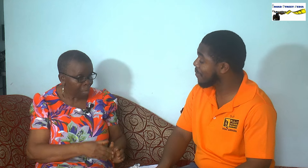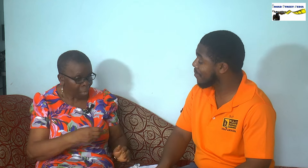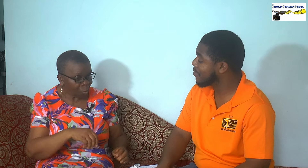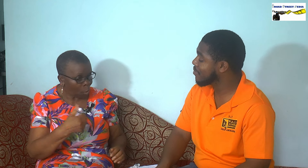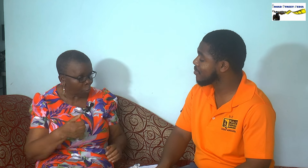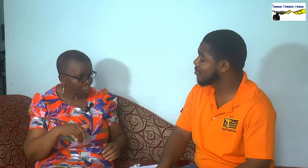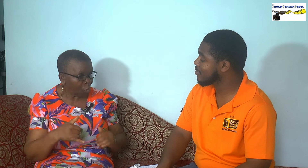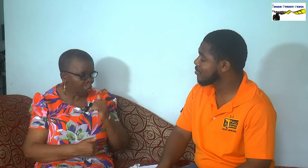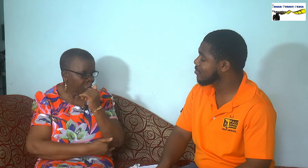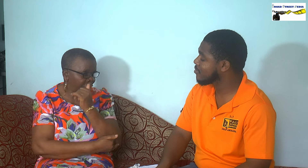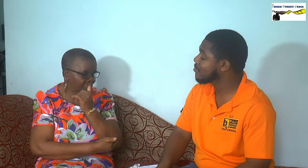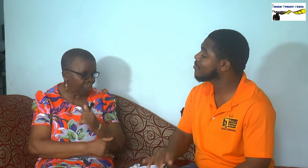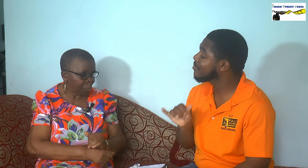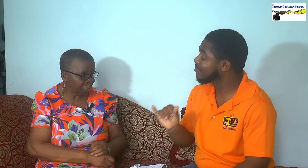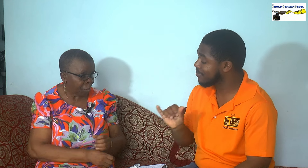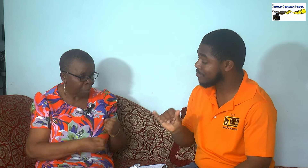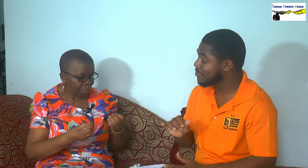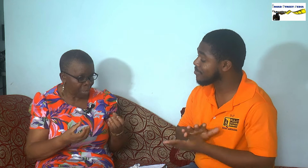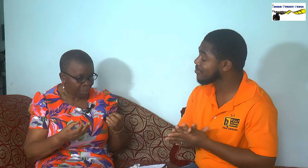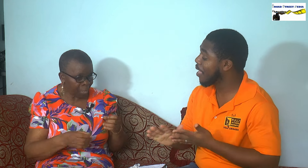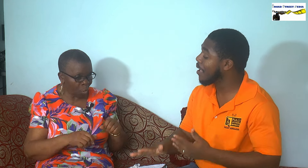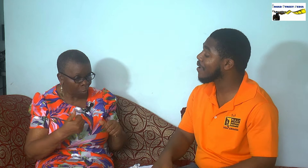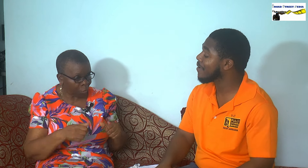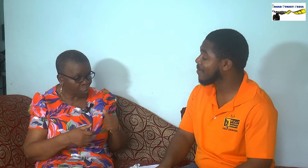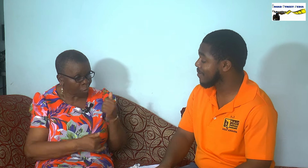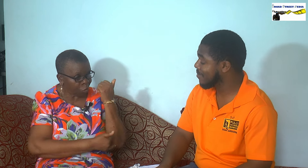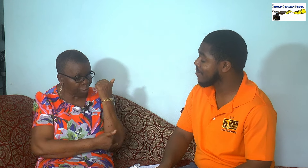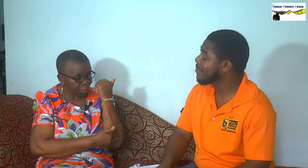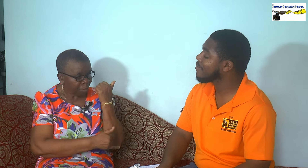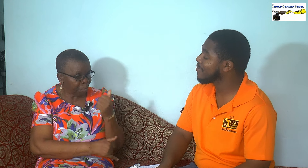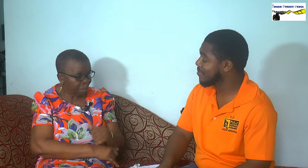and other countries, of course, many, many other countries.